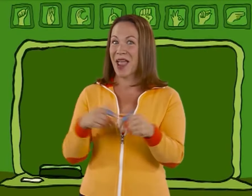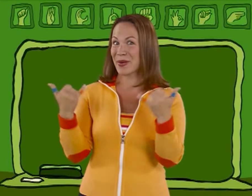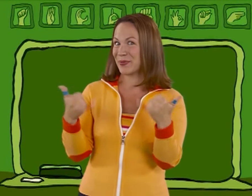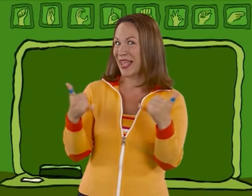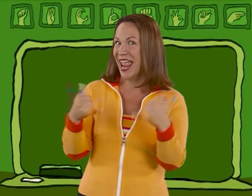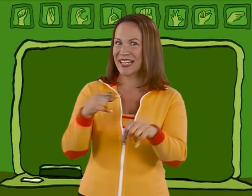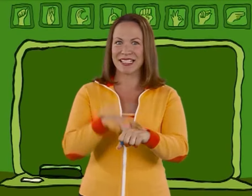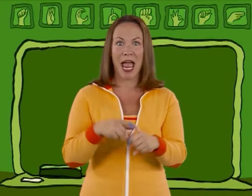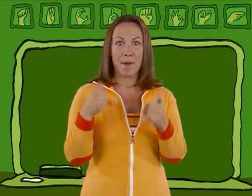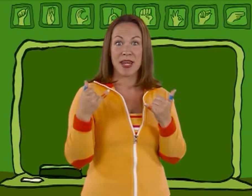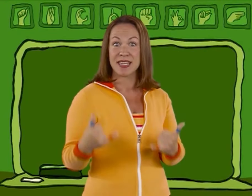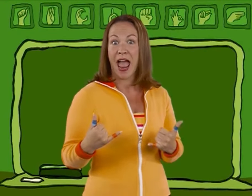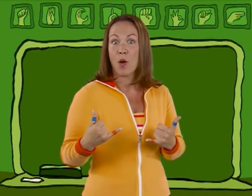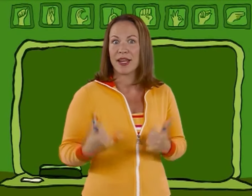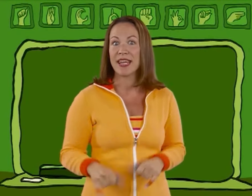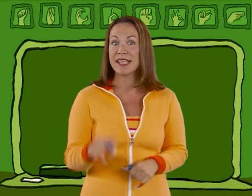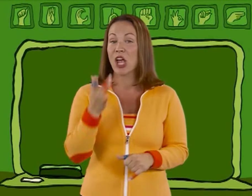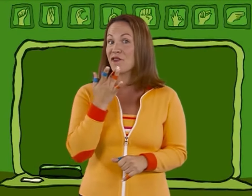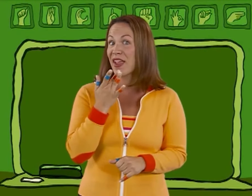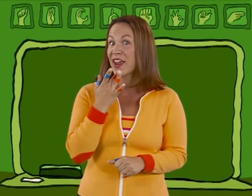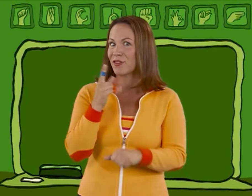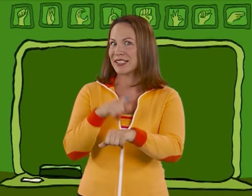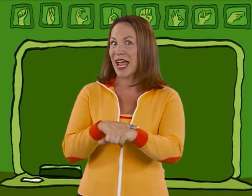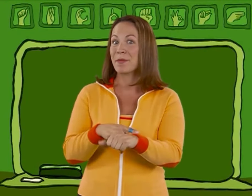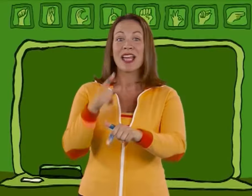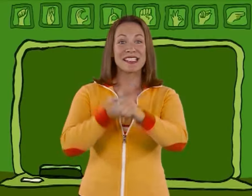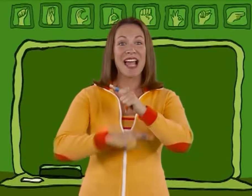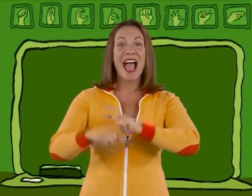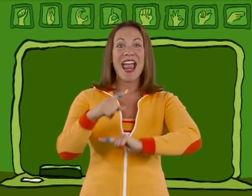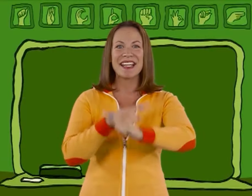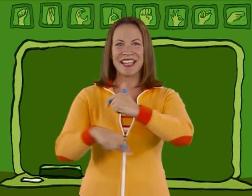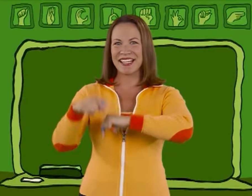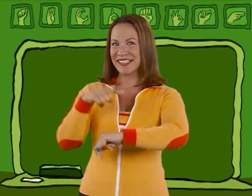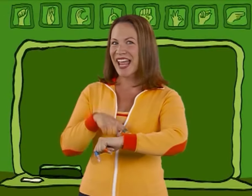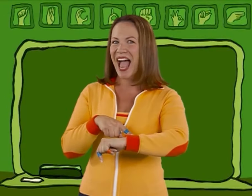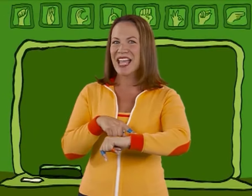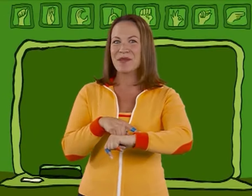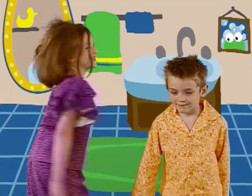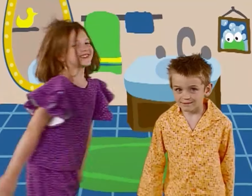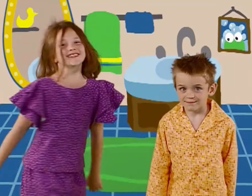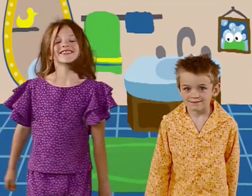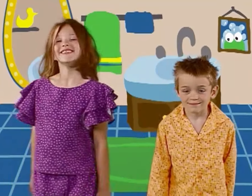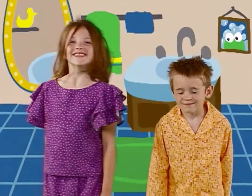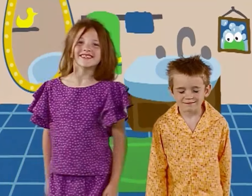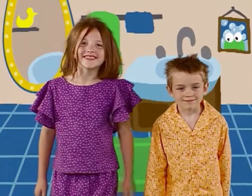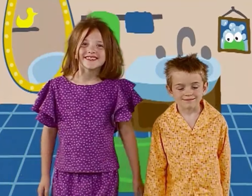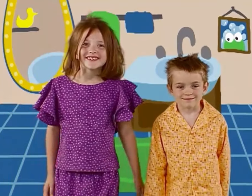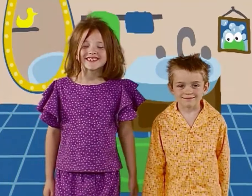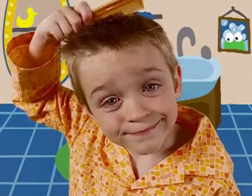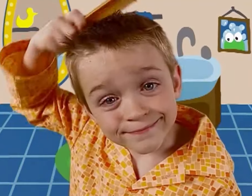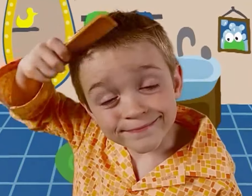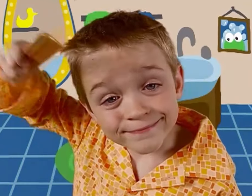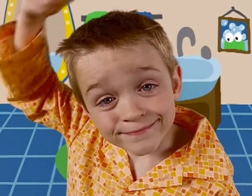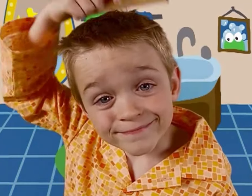time and playing time, and now it is our favorite time, signing time. It's signing time with Alex